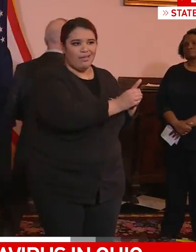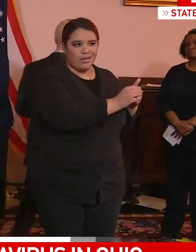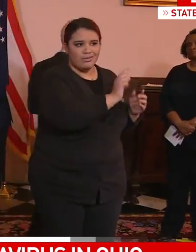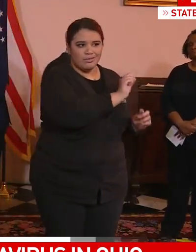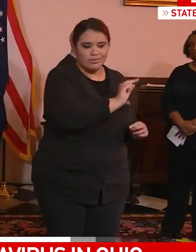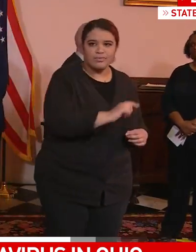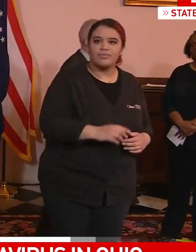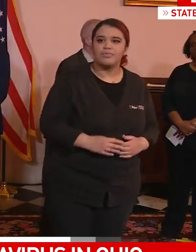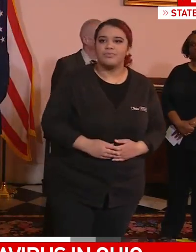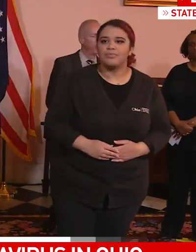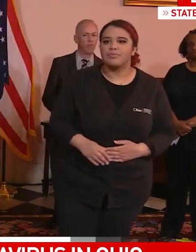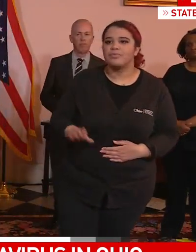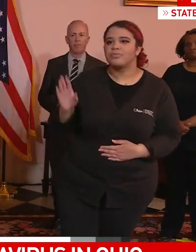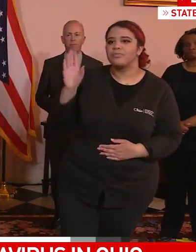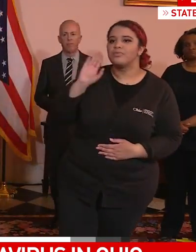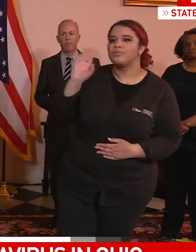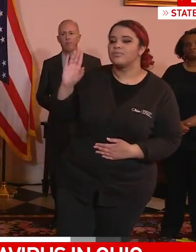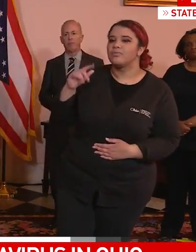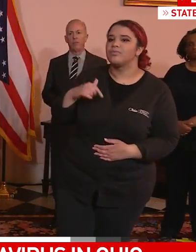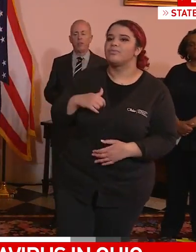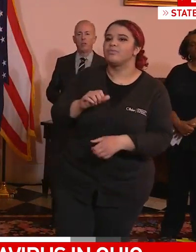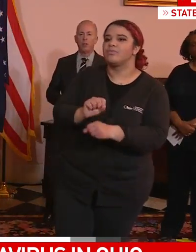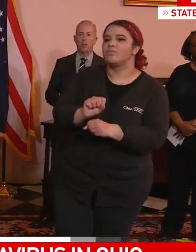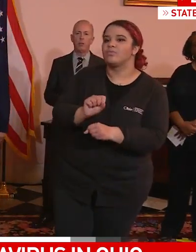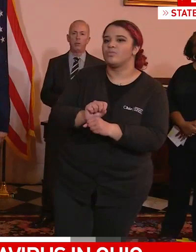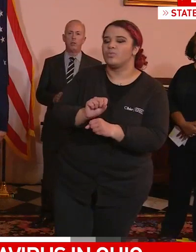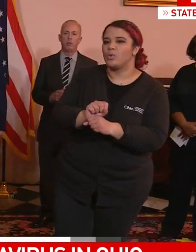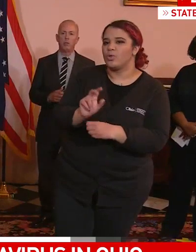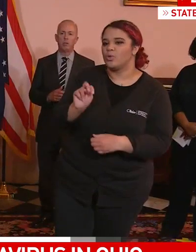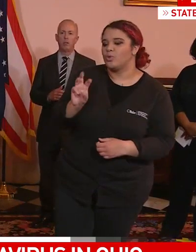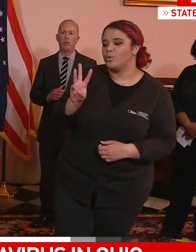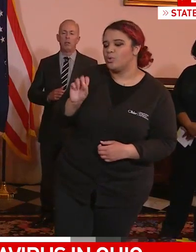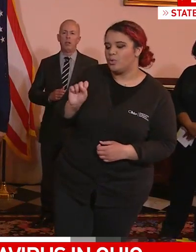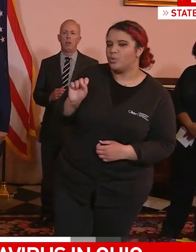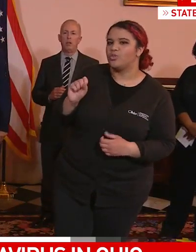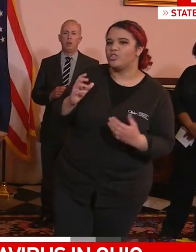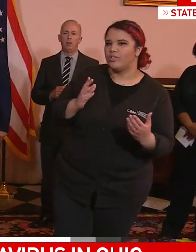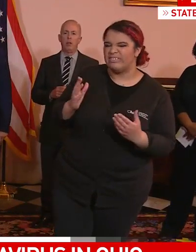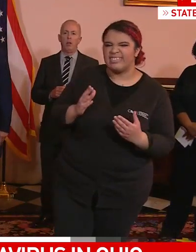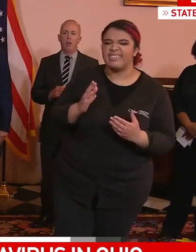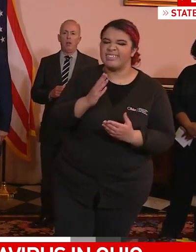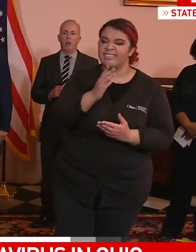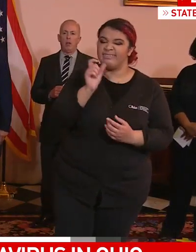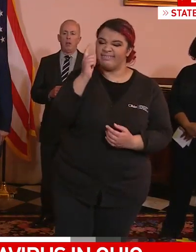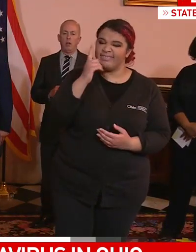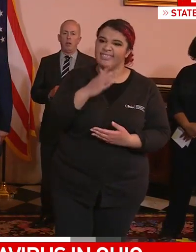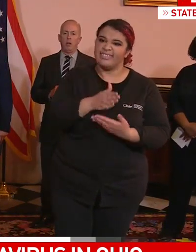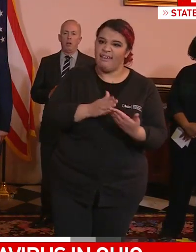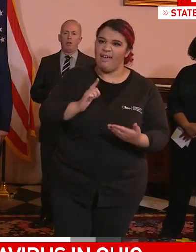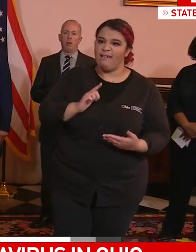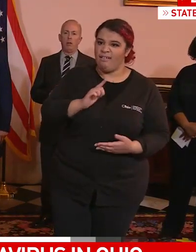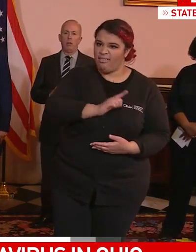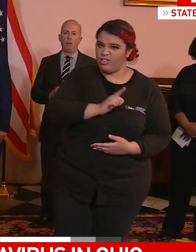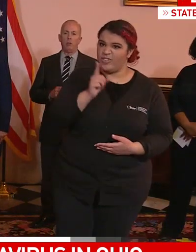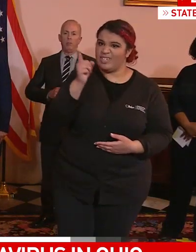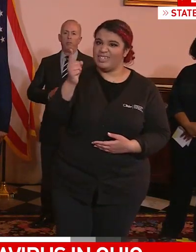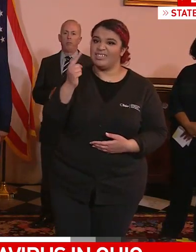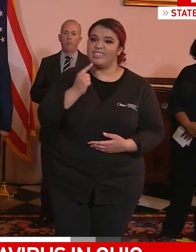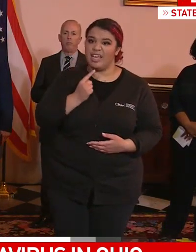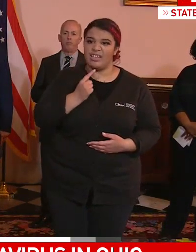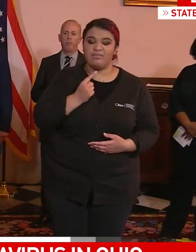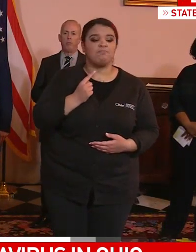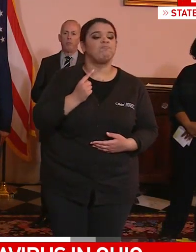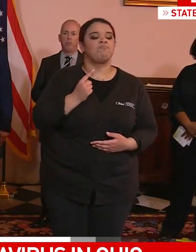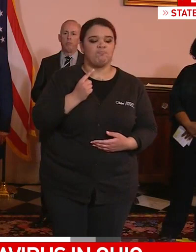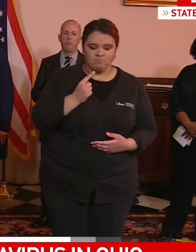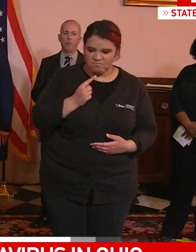Governor, this is Shane Stegmiller with Hannah News Service. There are some in the legislature who are suggesting that the primary needs to be vote by mail